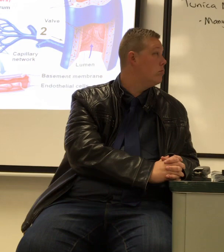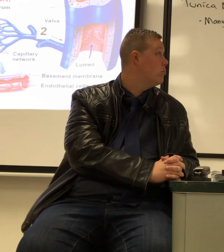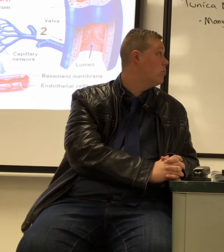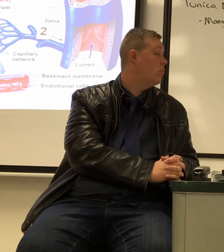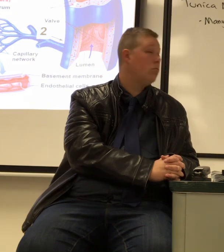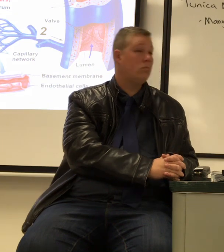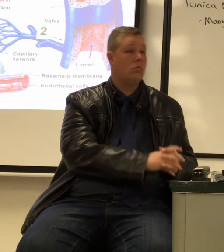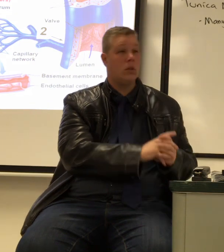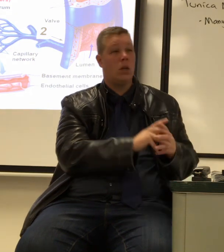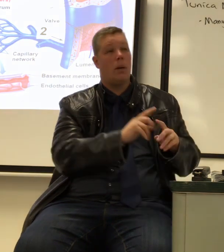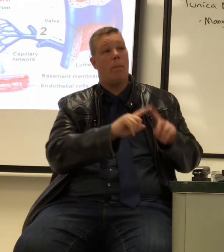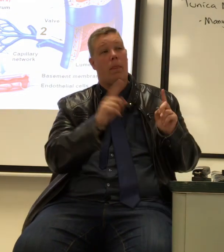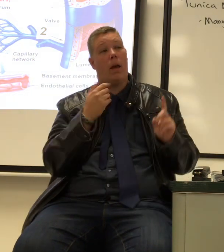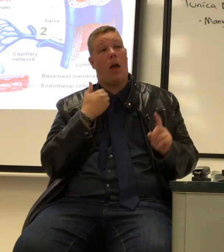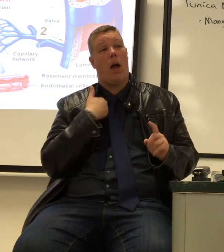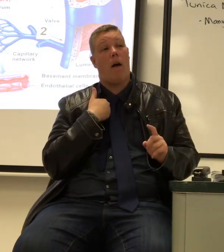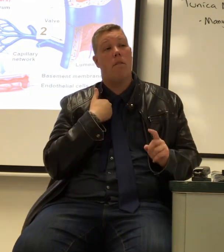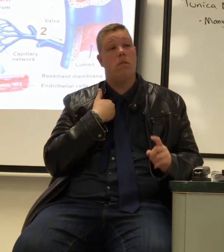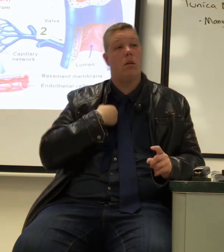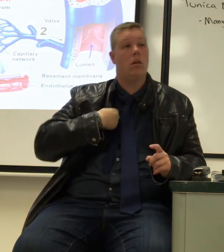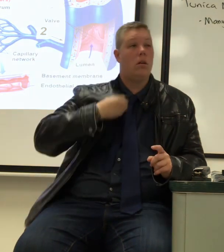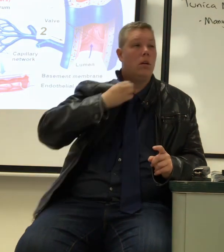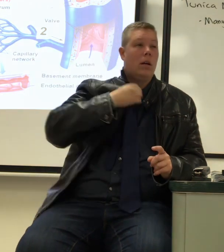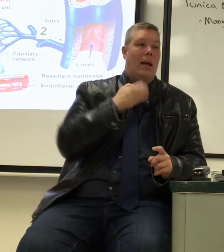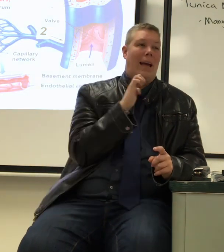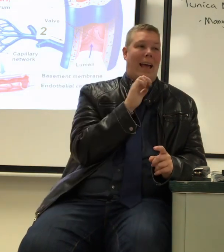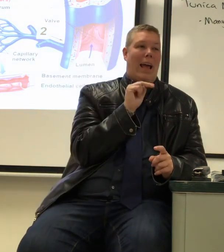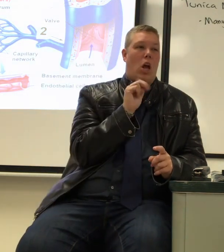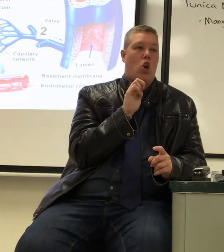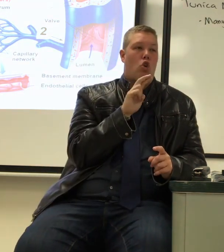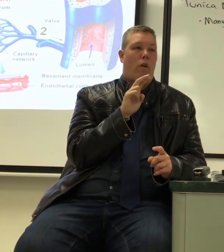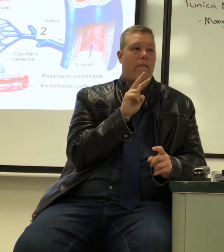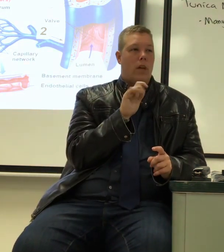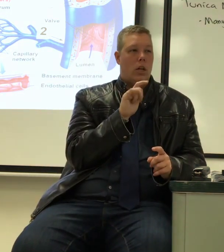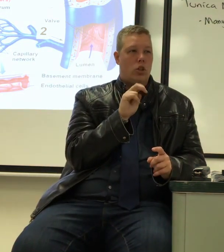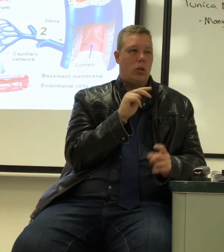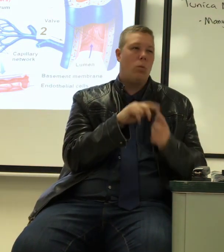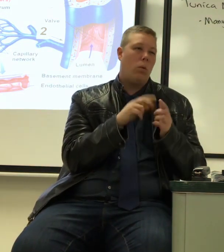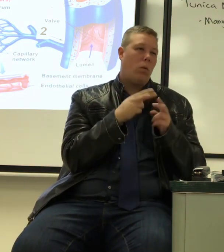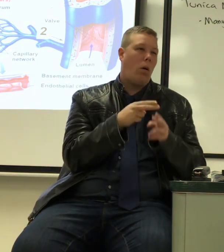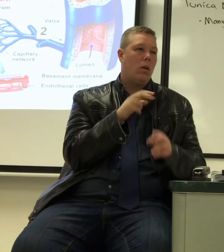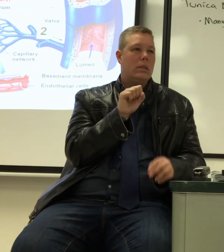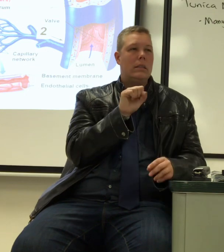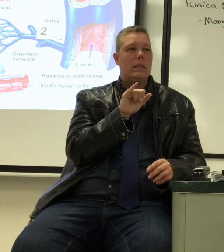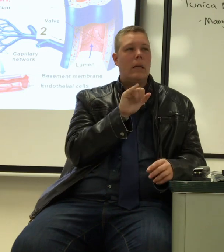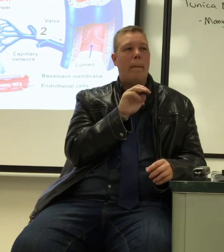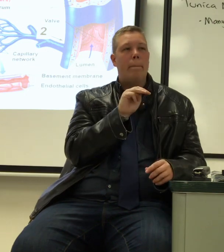But they have innervation. We call it sympathetic tone.